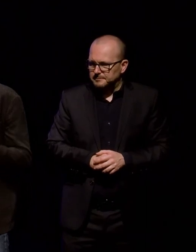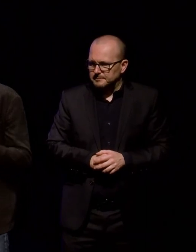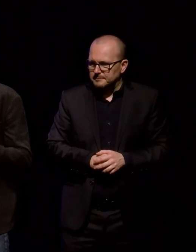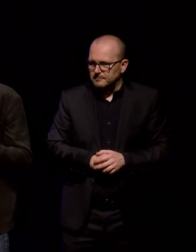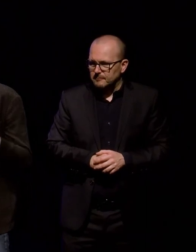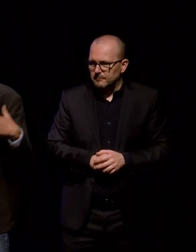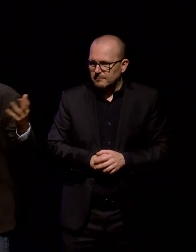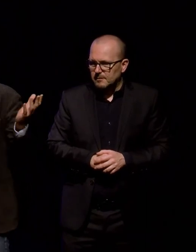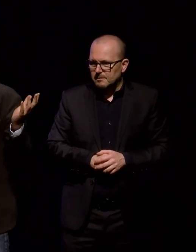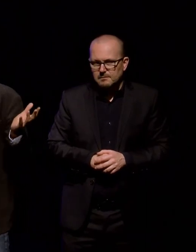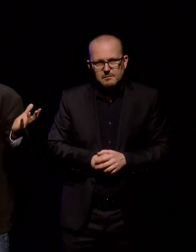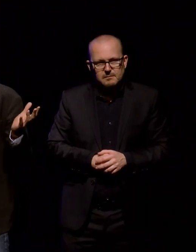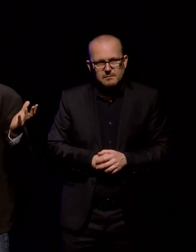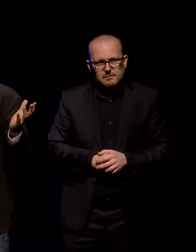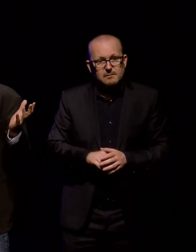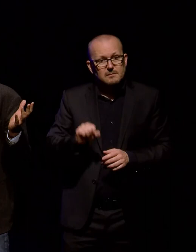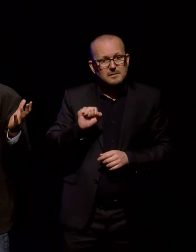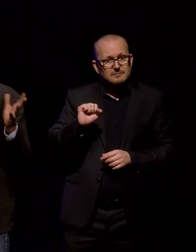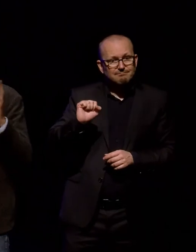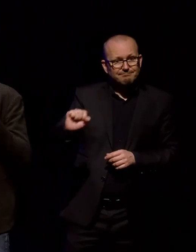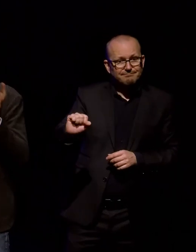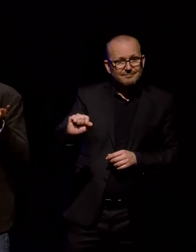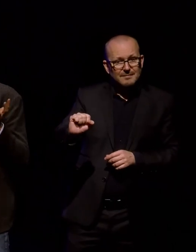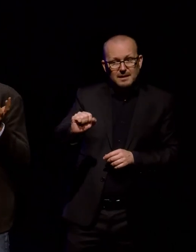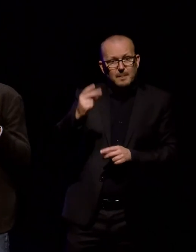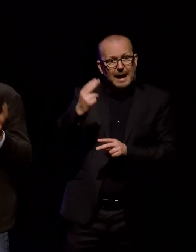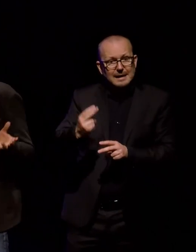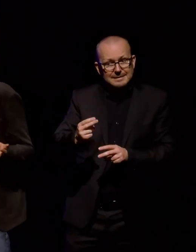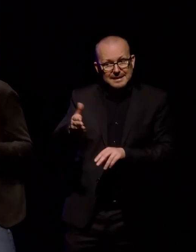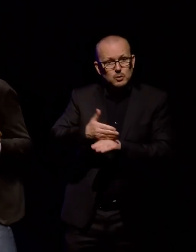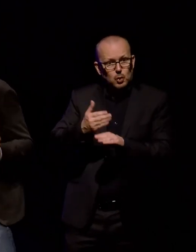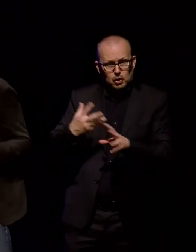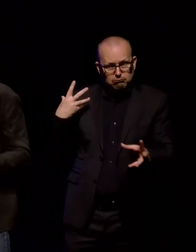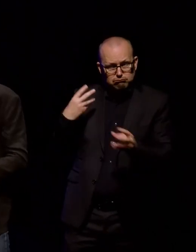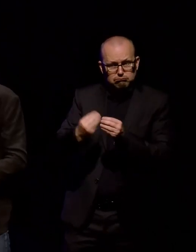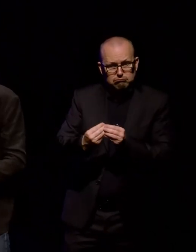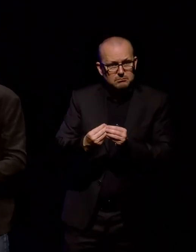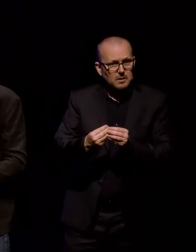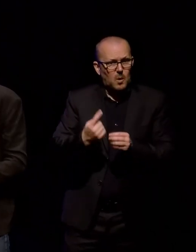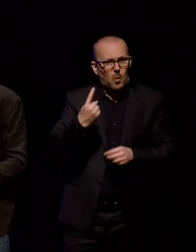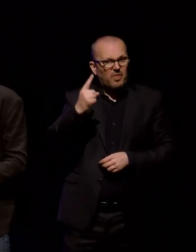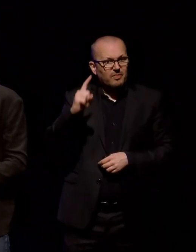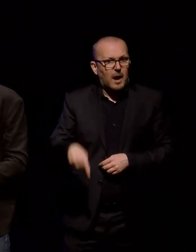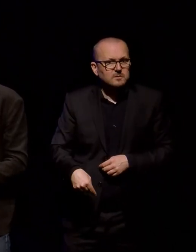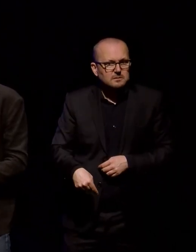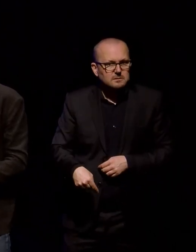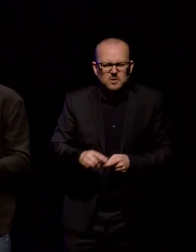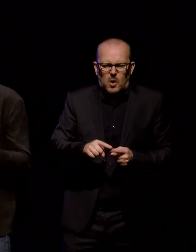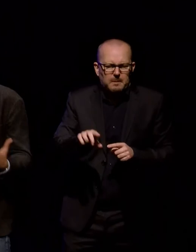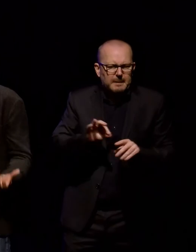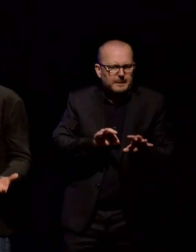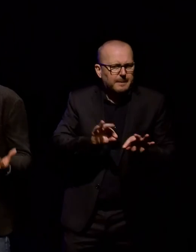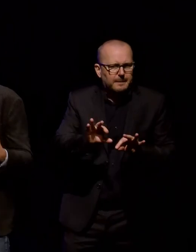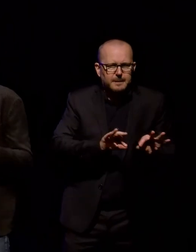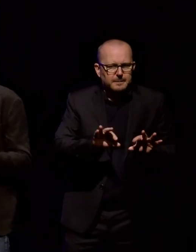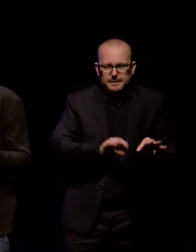Balung did around more than 1,000 works in his life, and this was a 10% of his representation. There was a